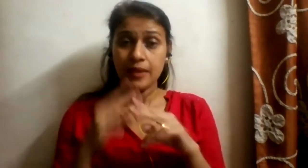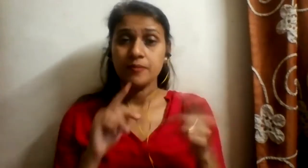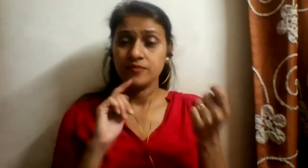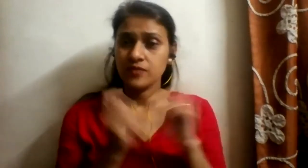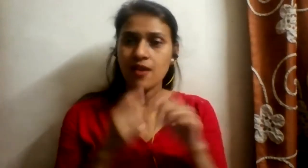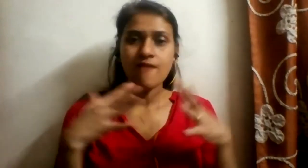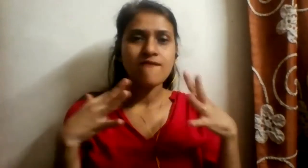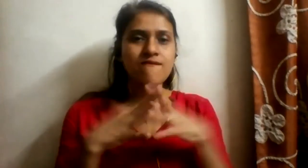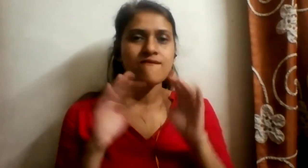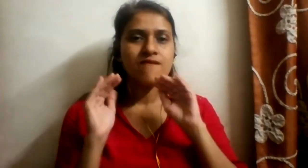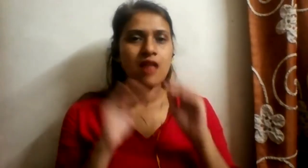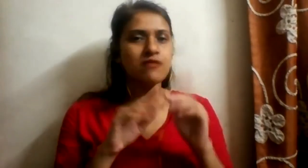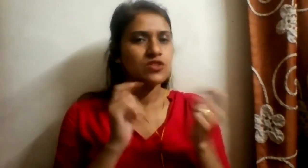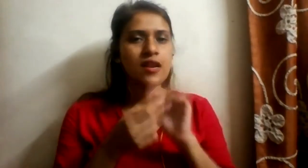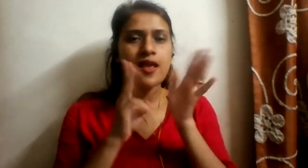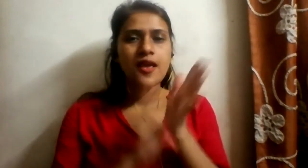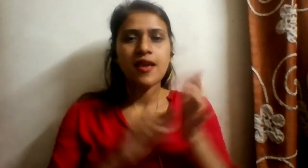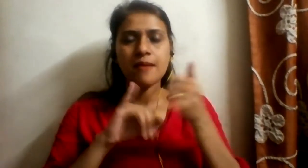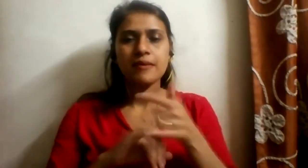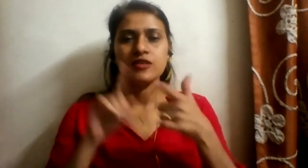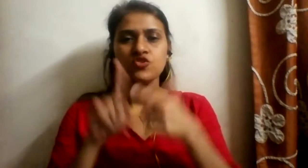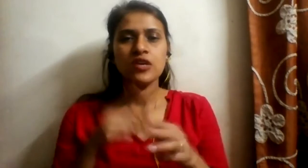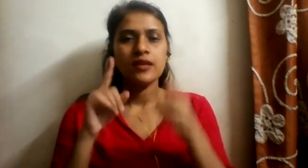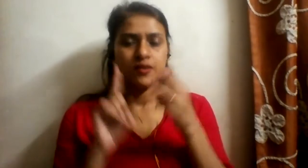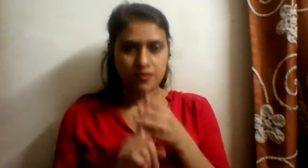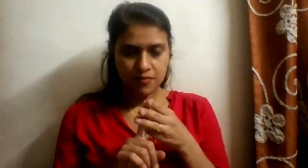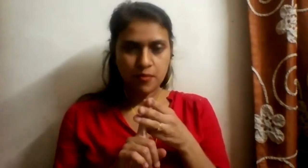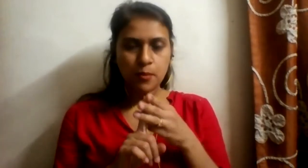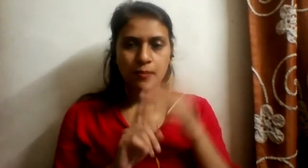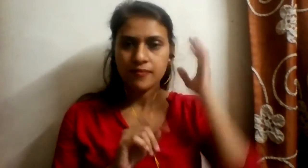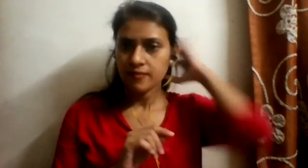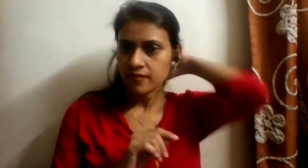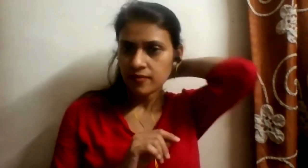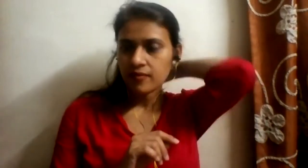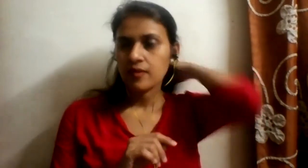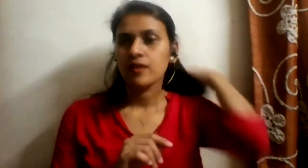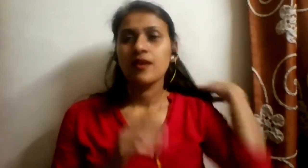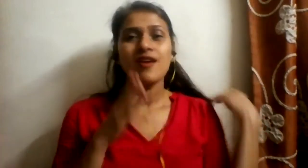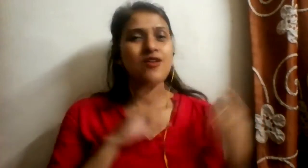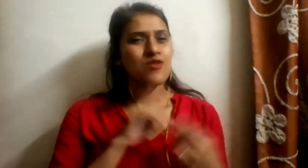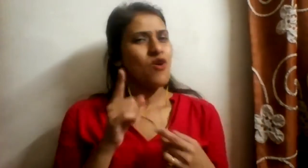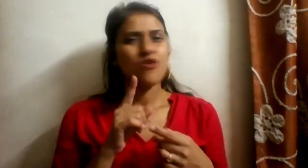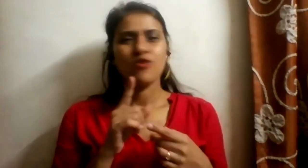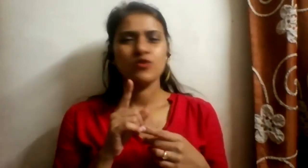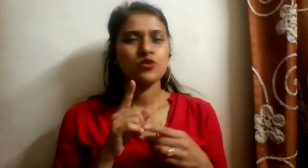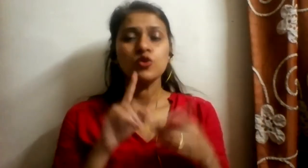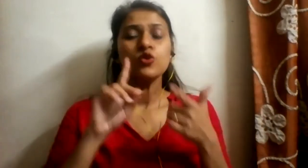Ministry of Social Justice. And subsequently another awareness that came, they said, no, not just social justice, but also empowerment.